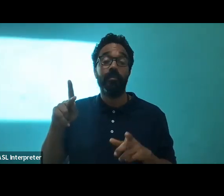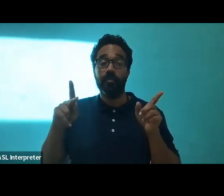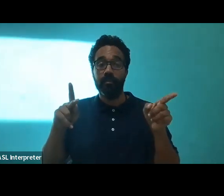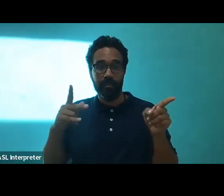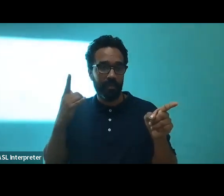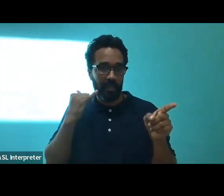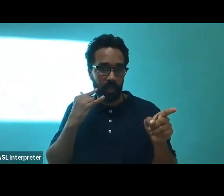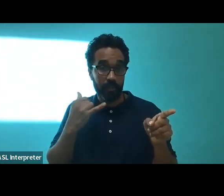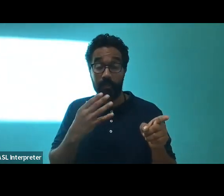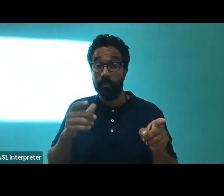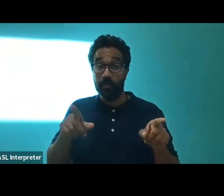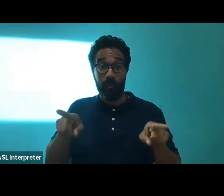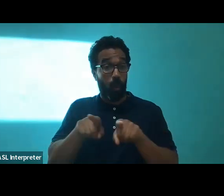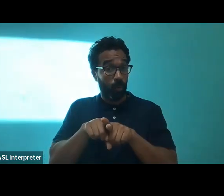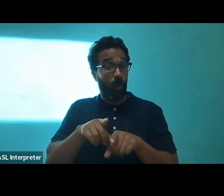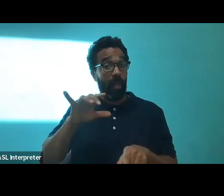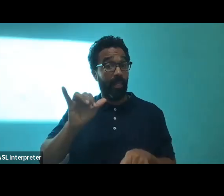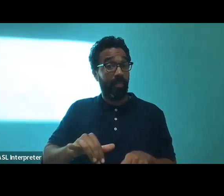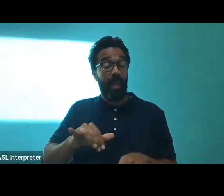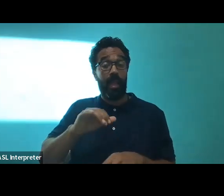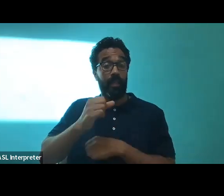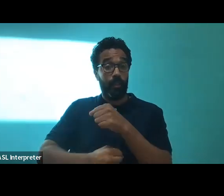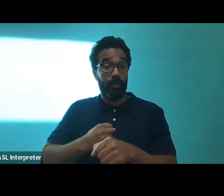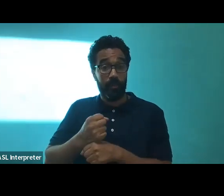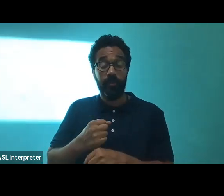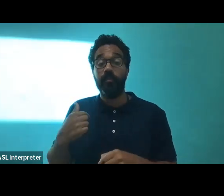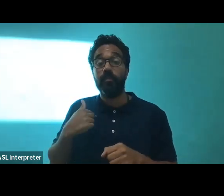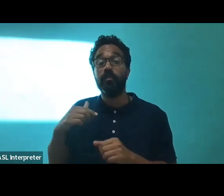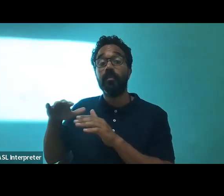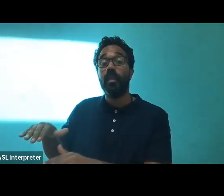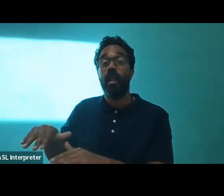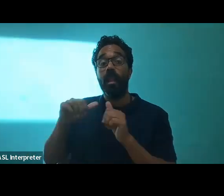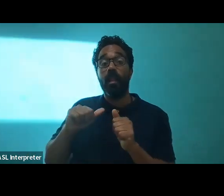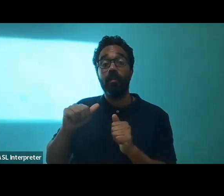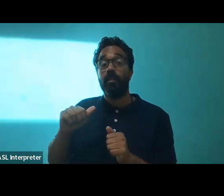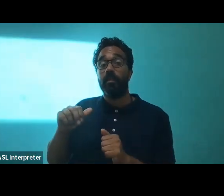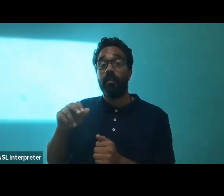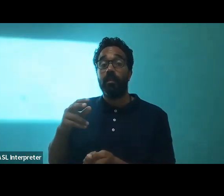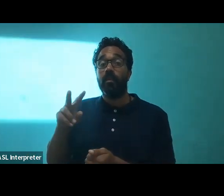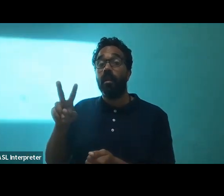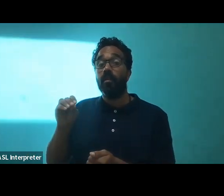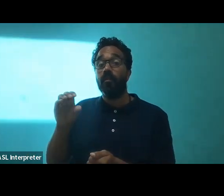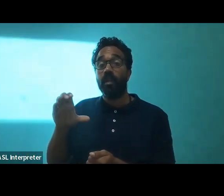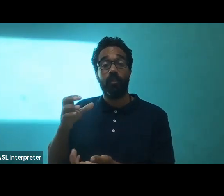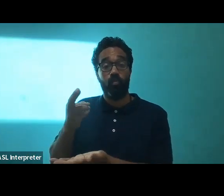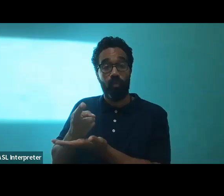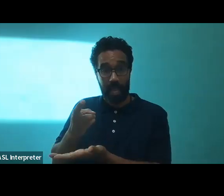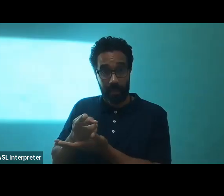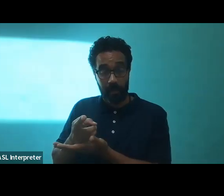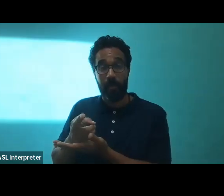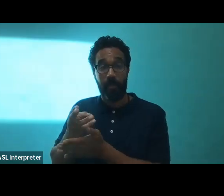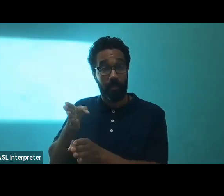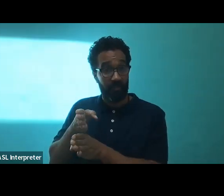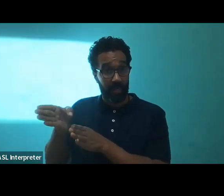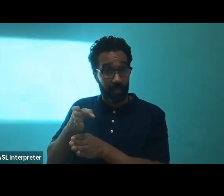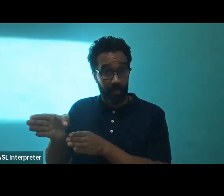also that year, I left the vocational rehabilitation profession to